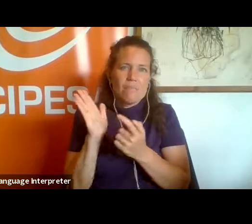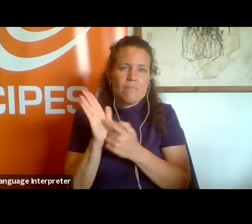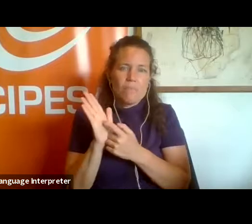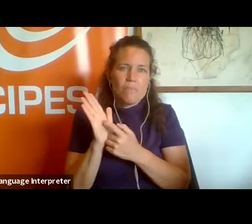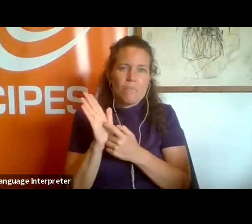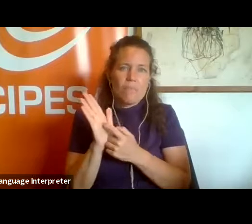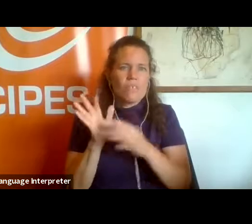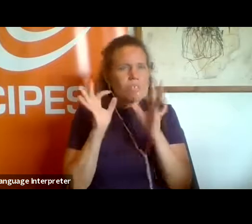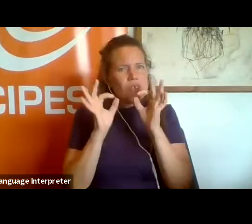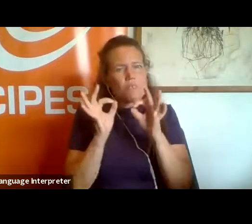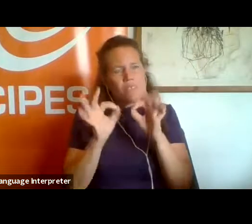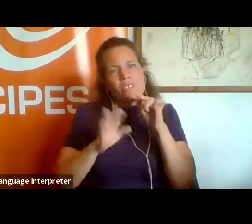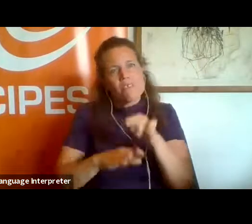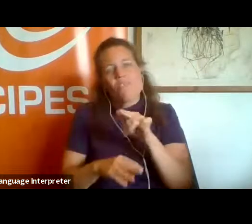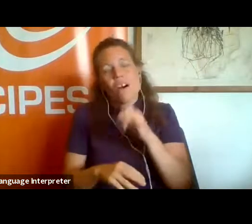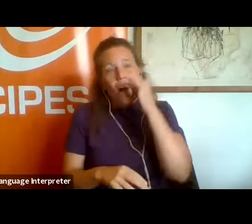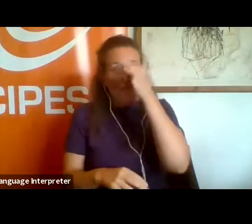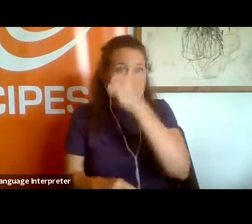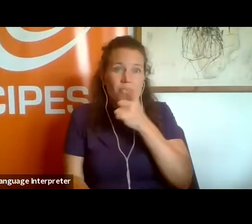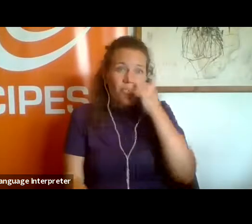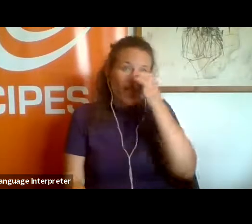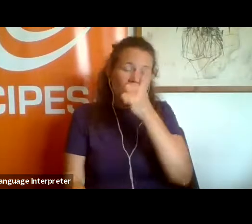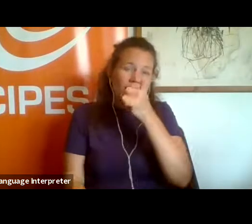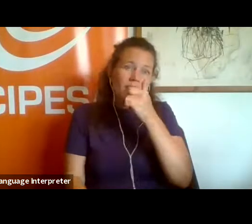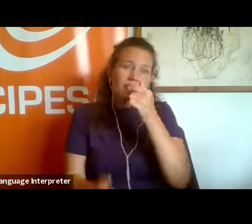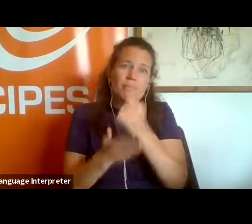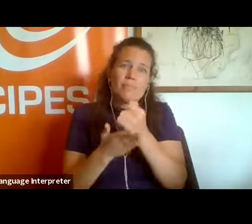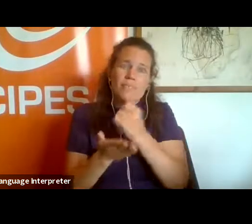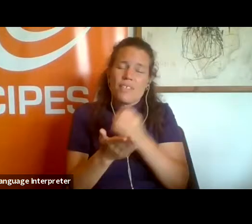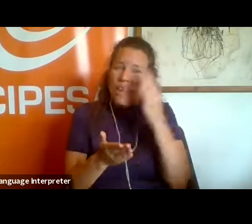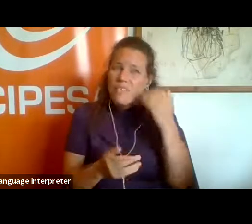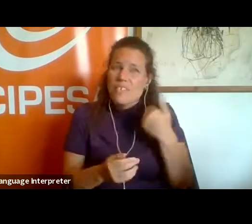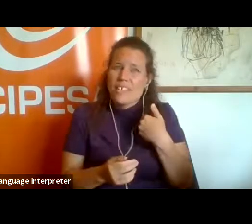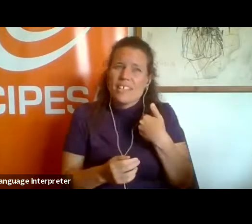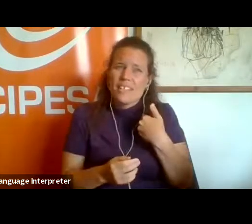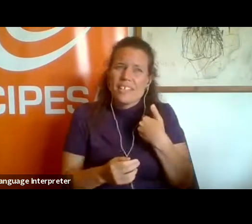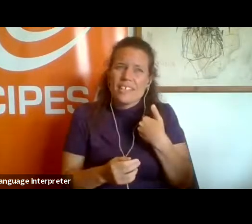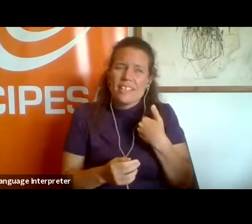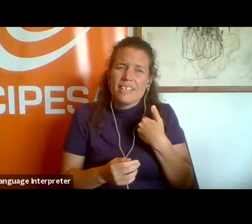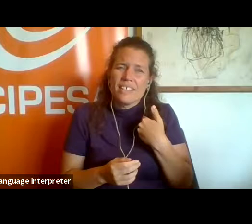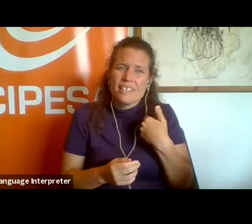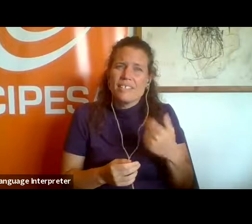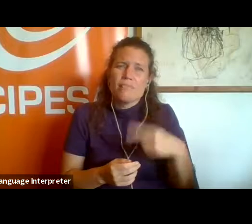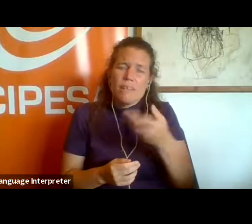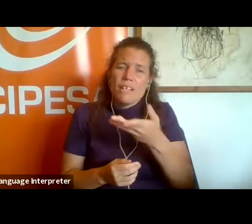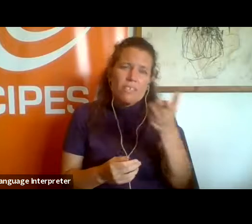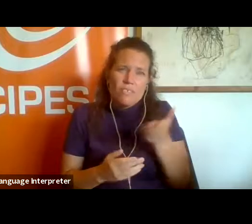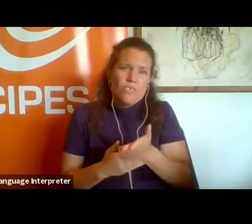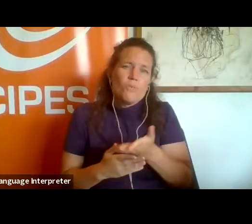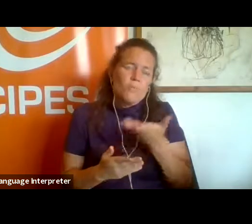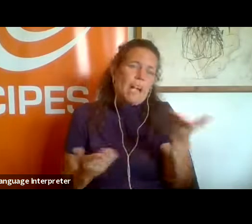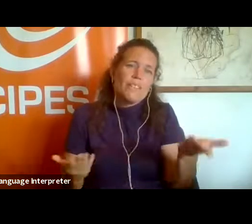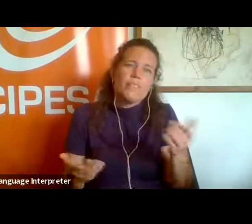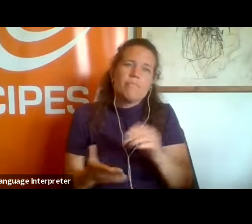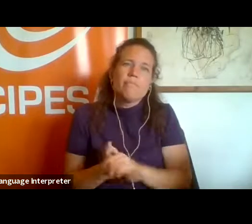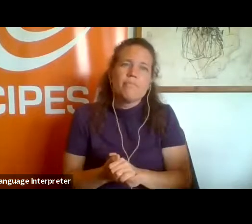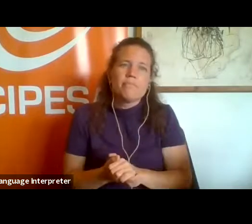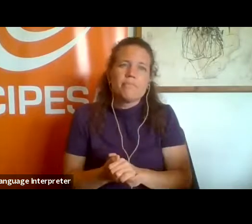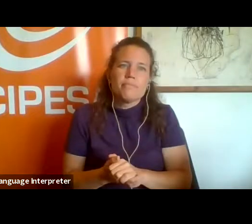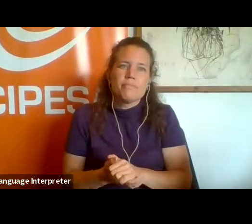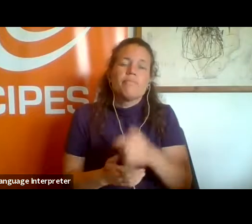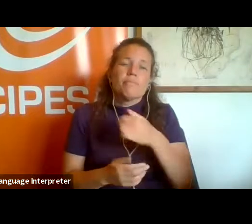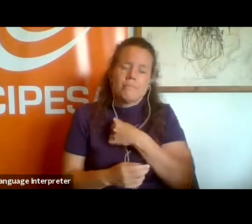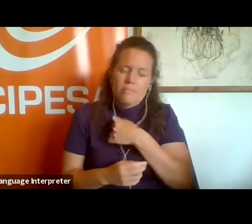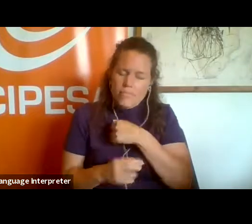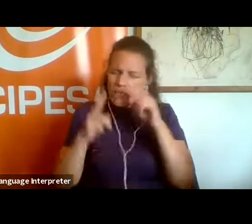specific to Africa, as I think most of our viewership is located. But I will